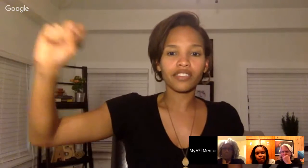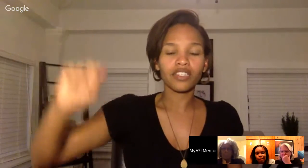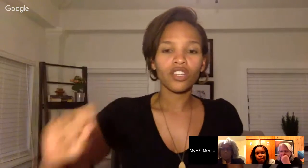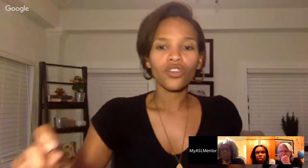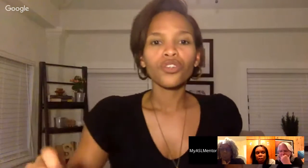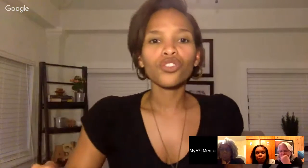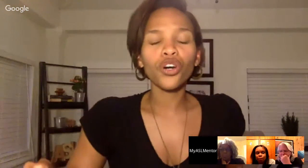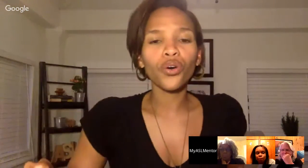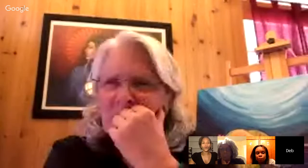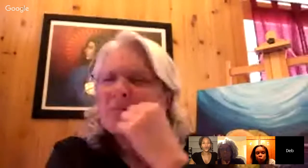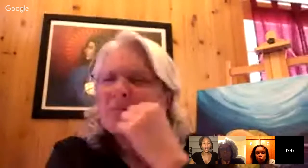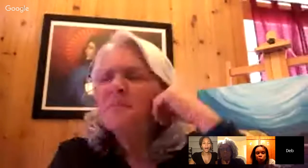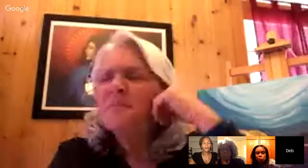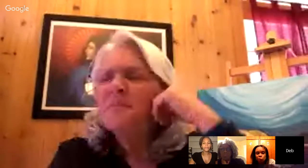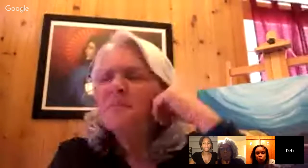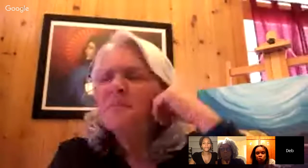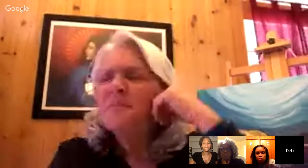this. So